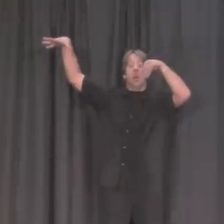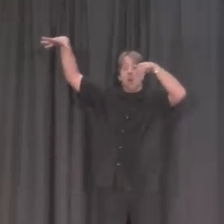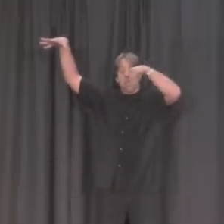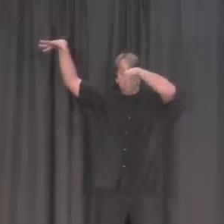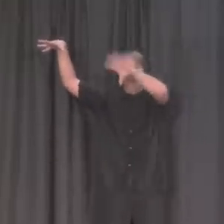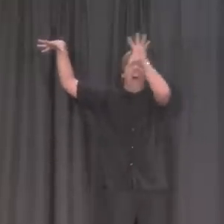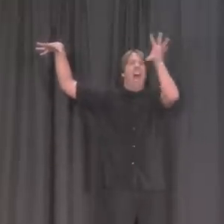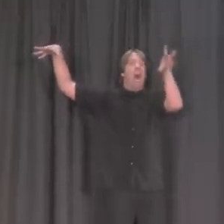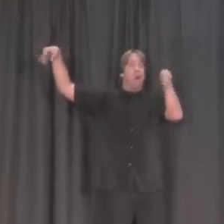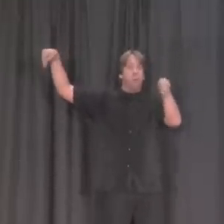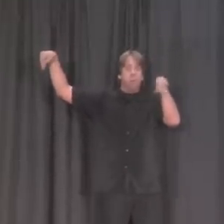Bah!